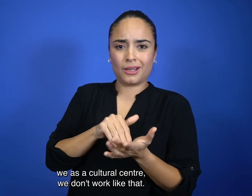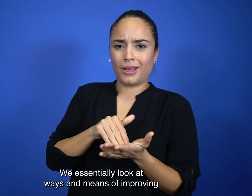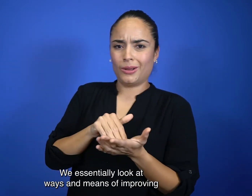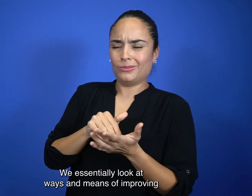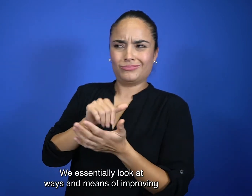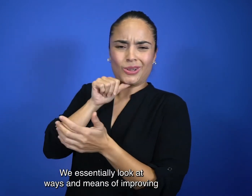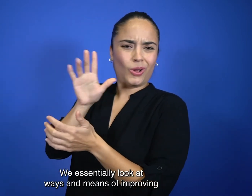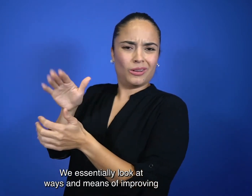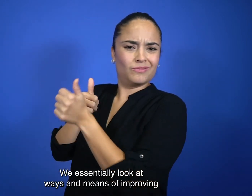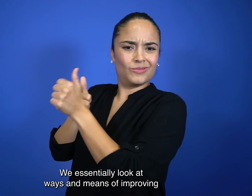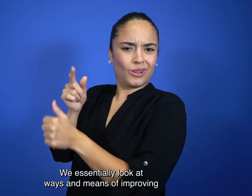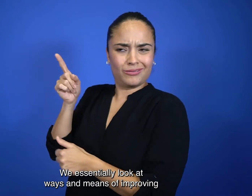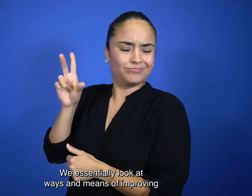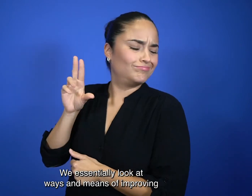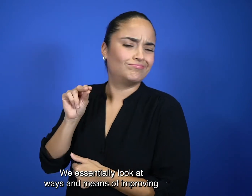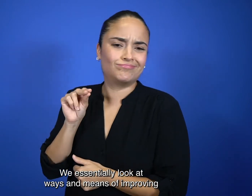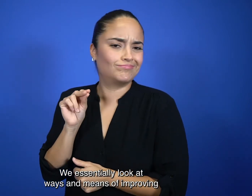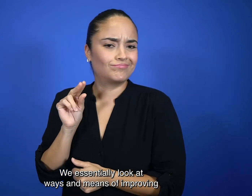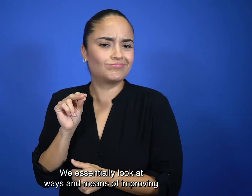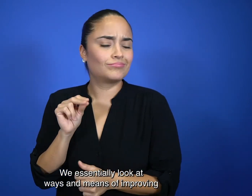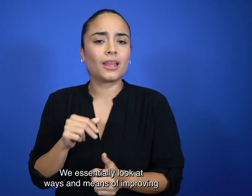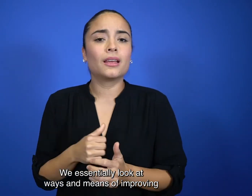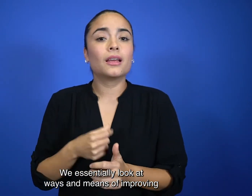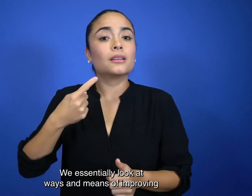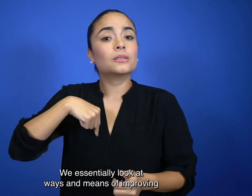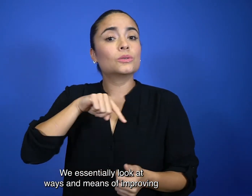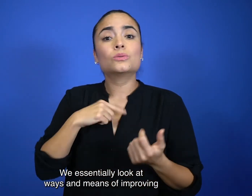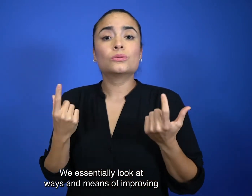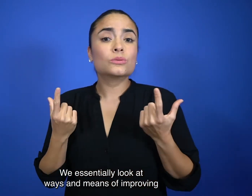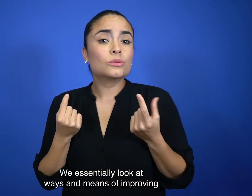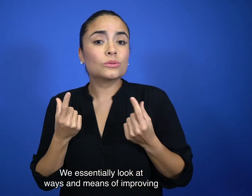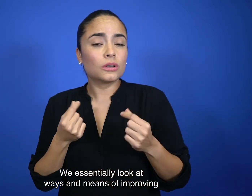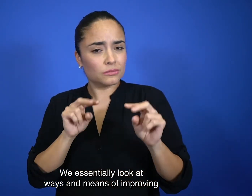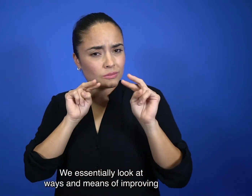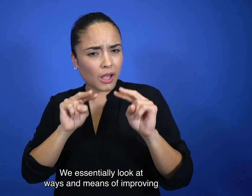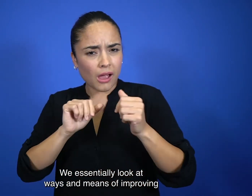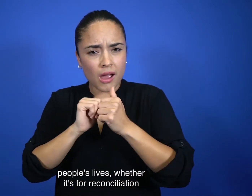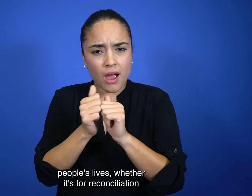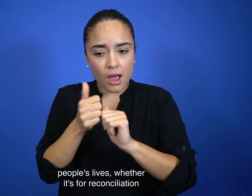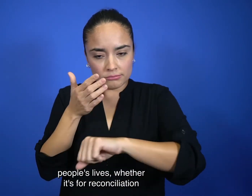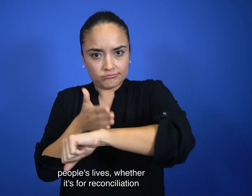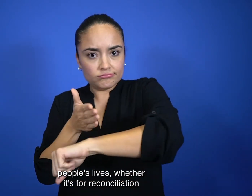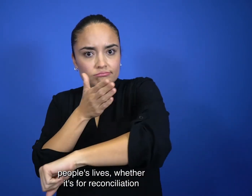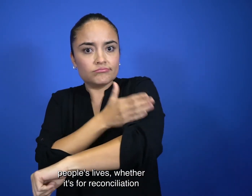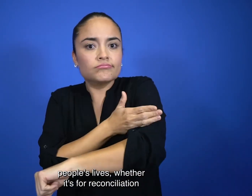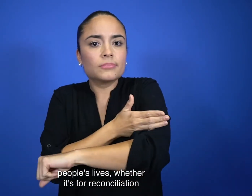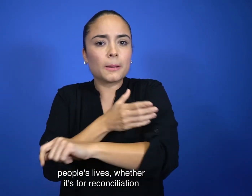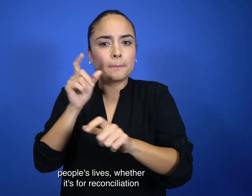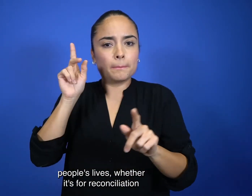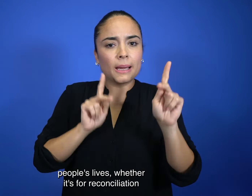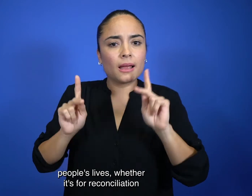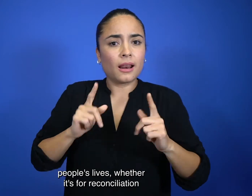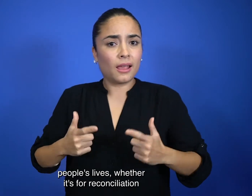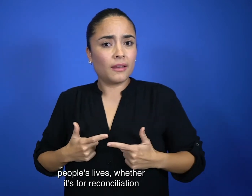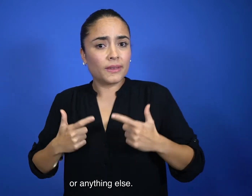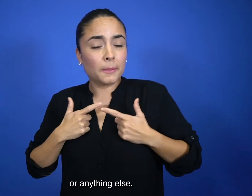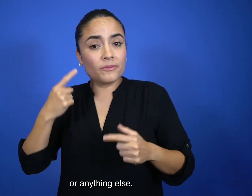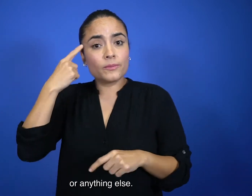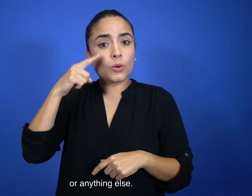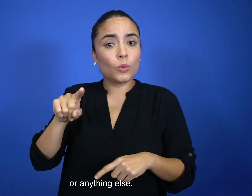We essentially look at ways and means of improving people's lives, whether it's for reconciliation or anything